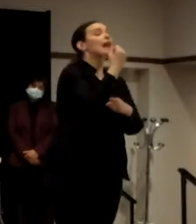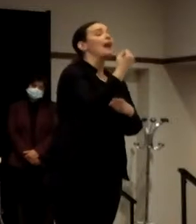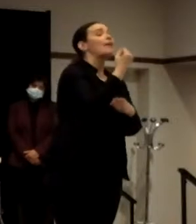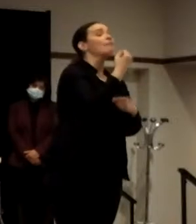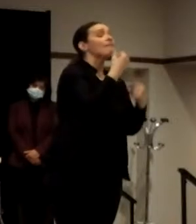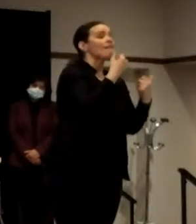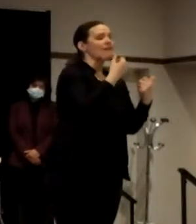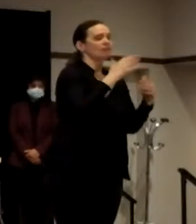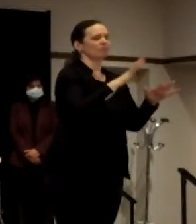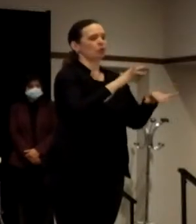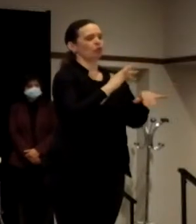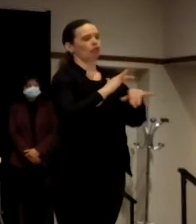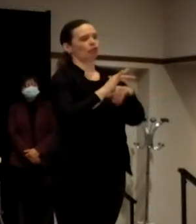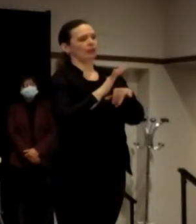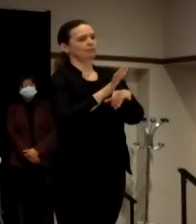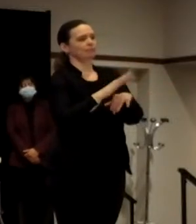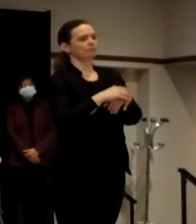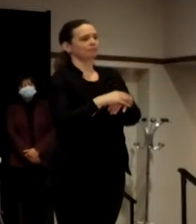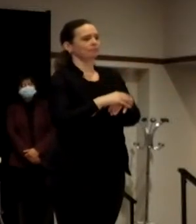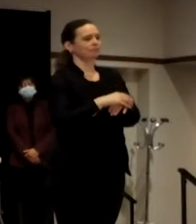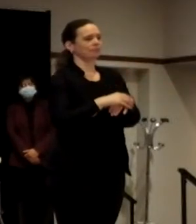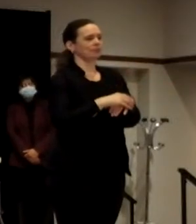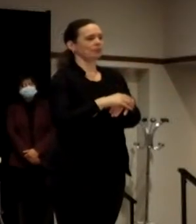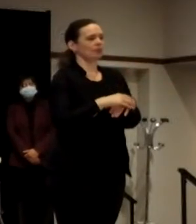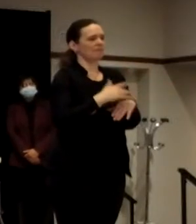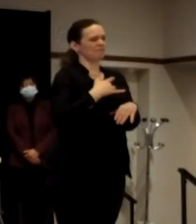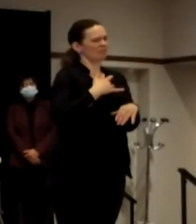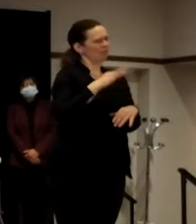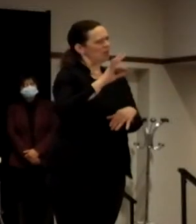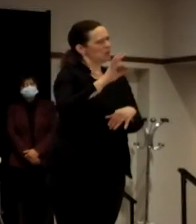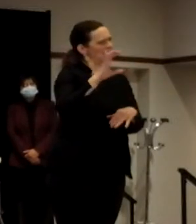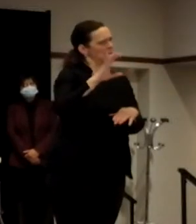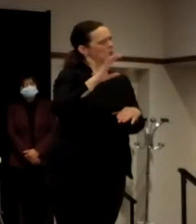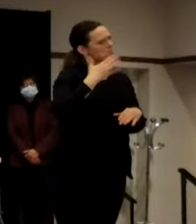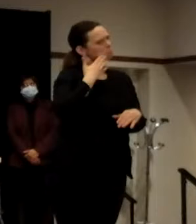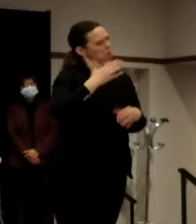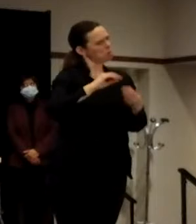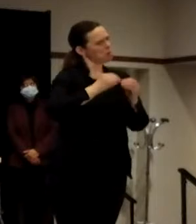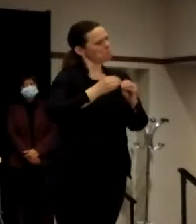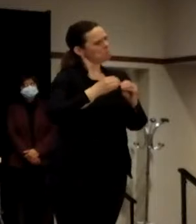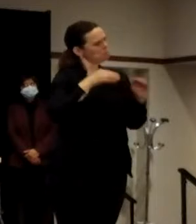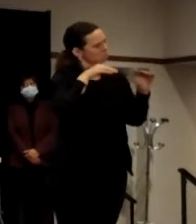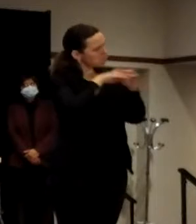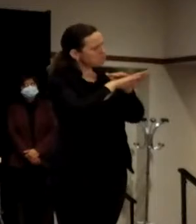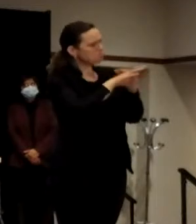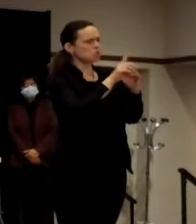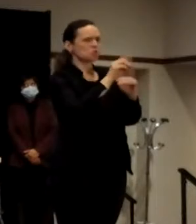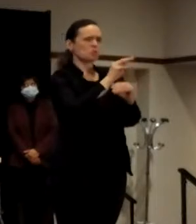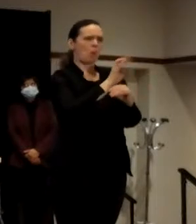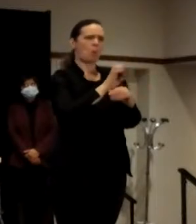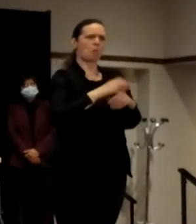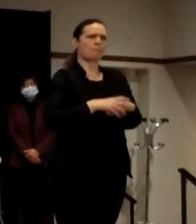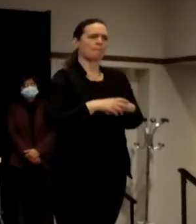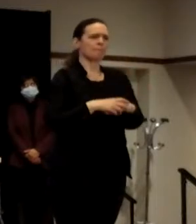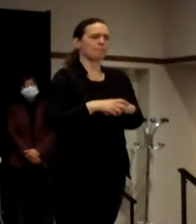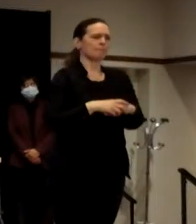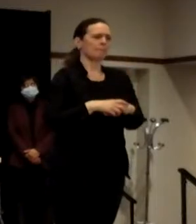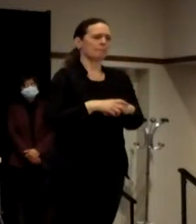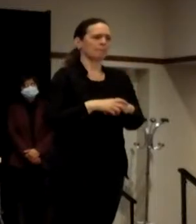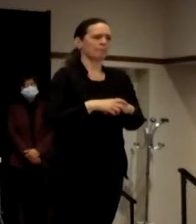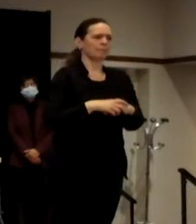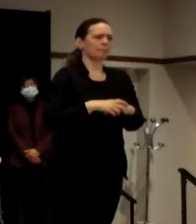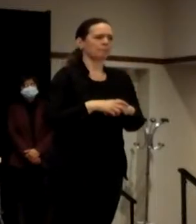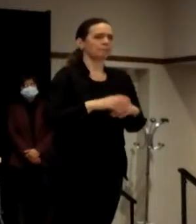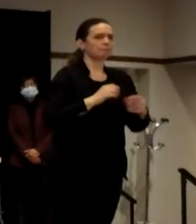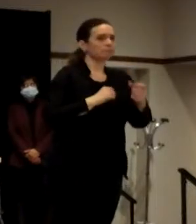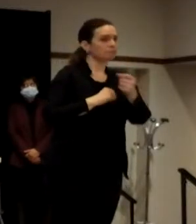they could meet. Last month, you said the state should look at positivity rate and not the number of cases less than 24 hours later if